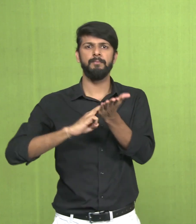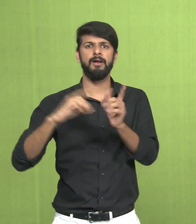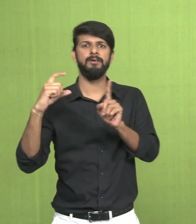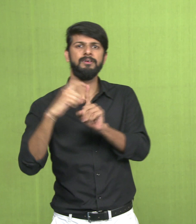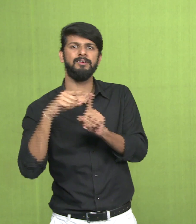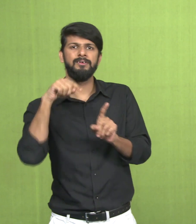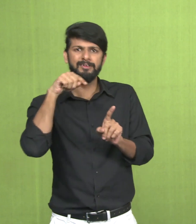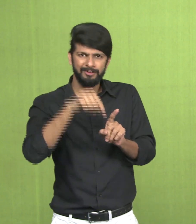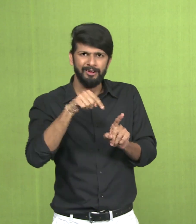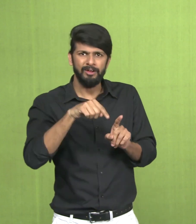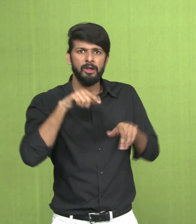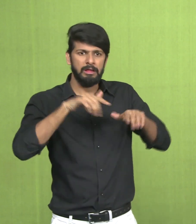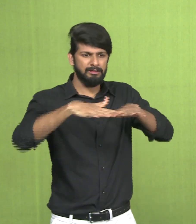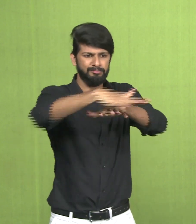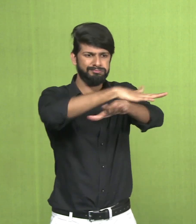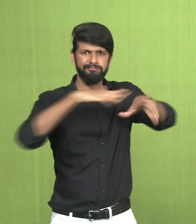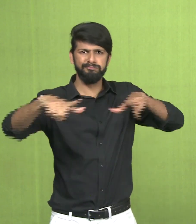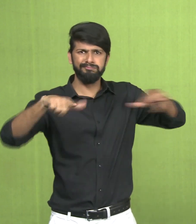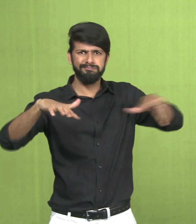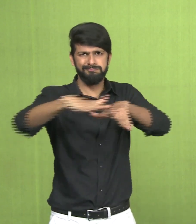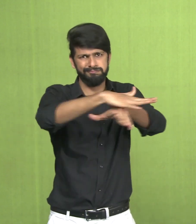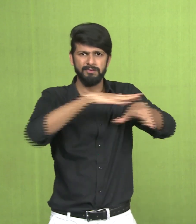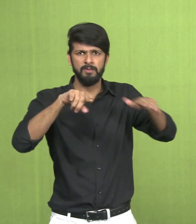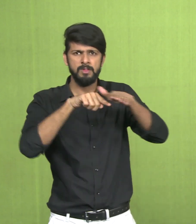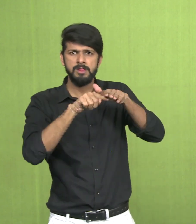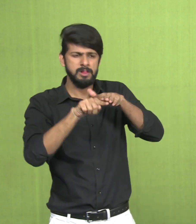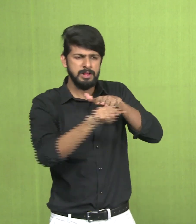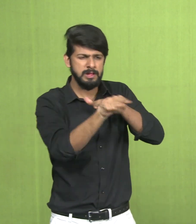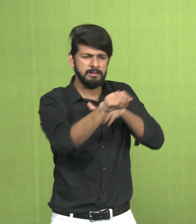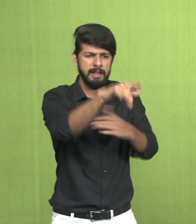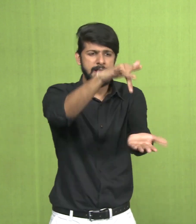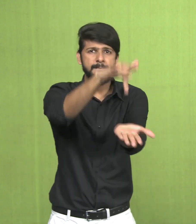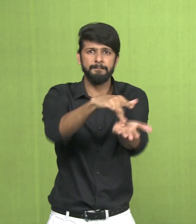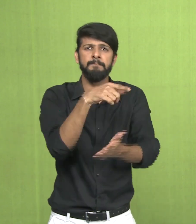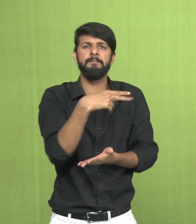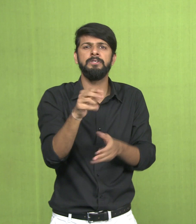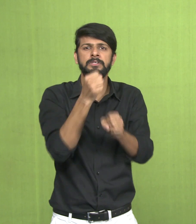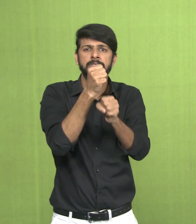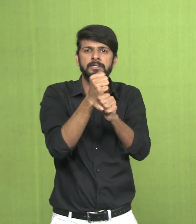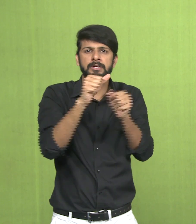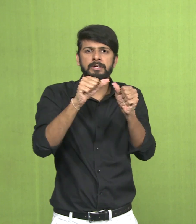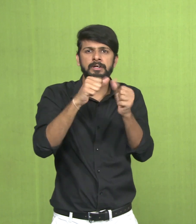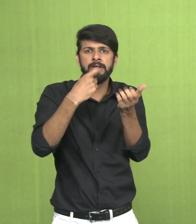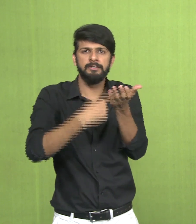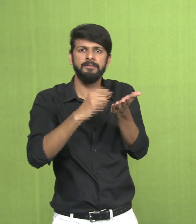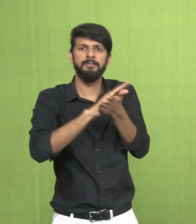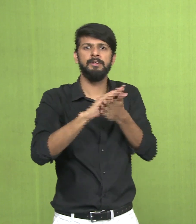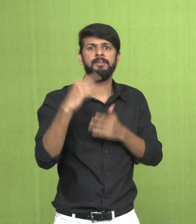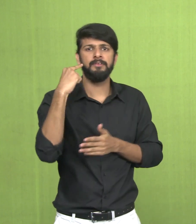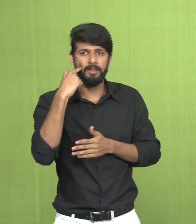the priest bust was found at Mohenjo-daro at a site called the